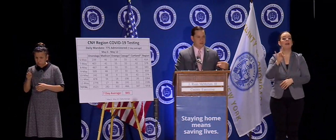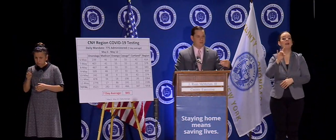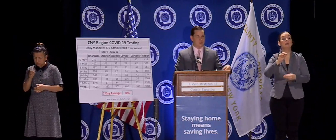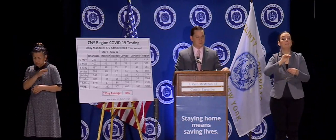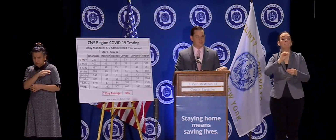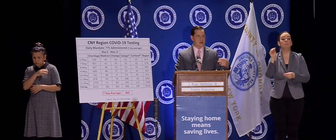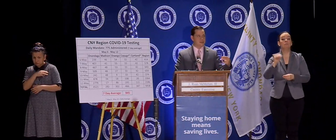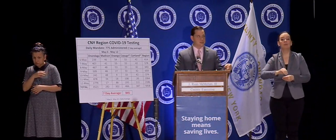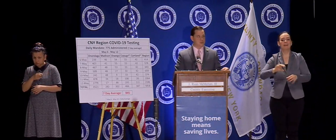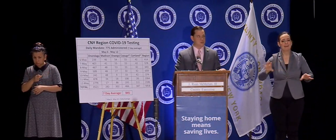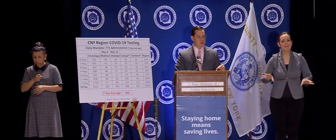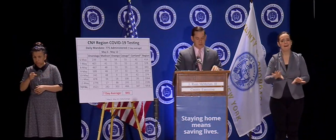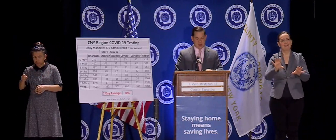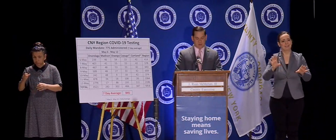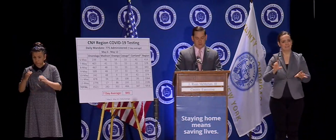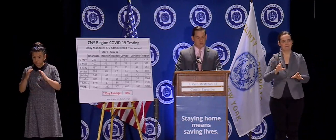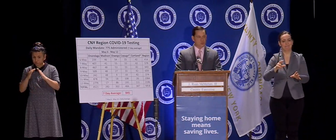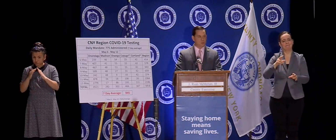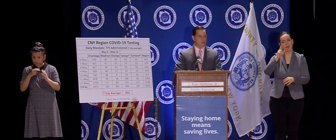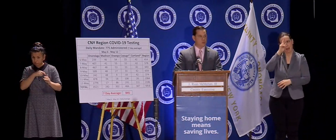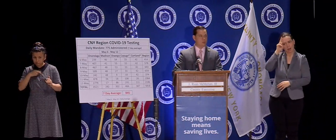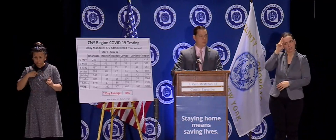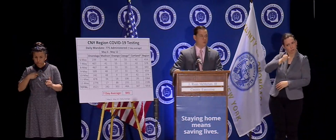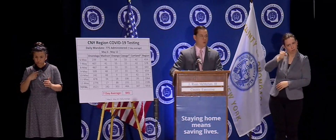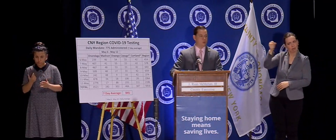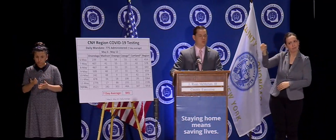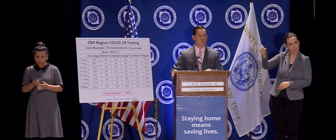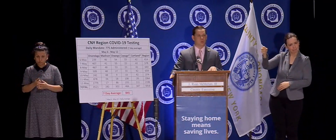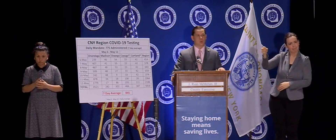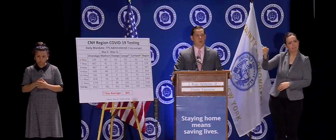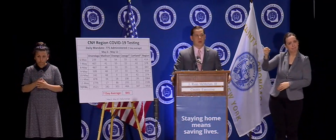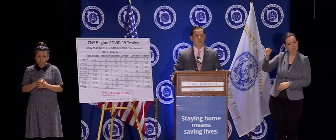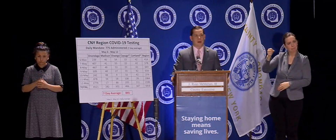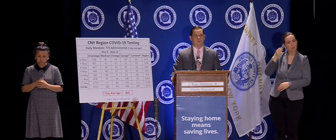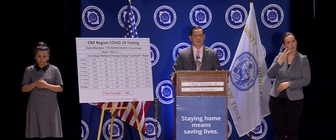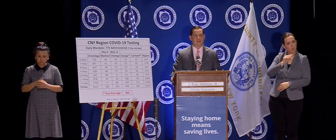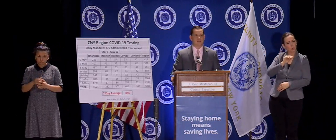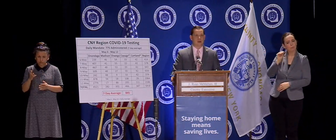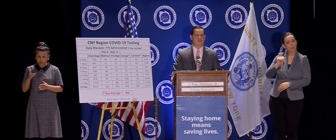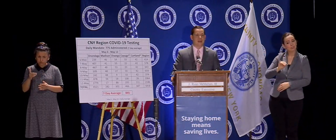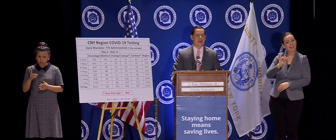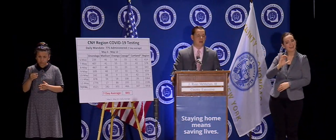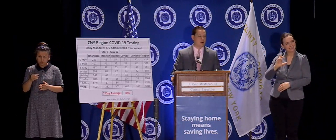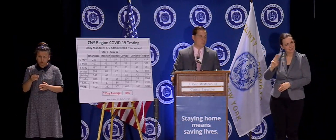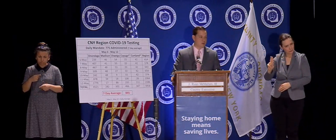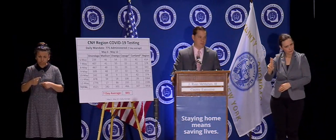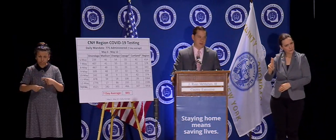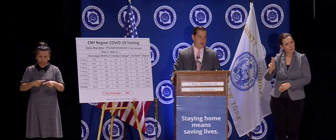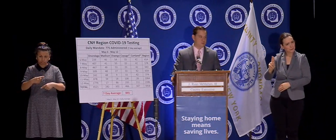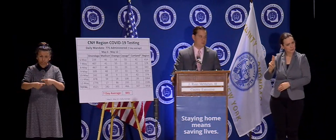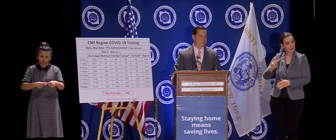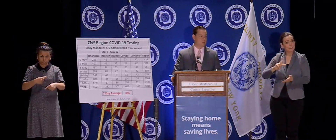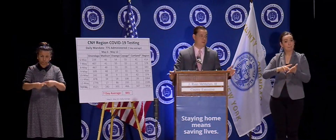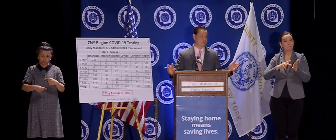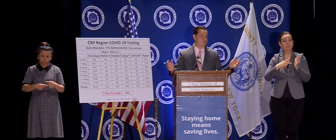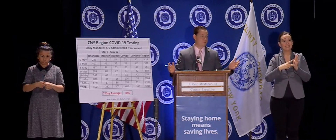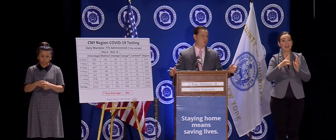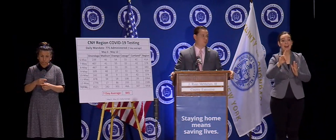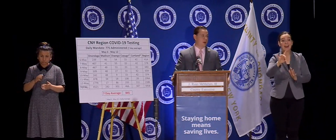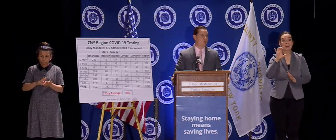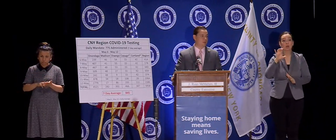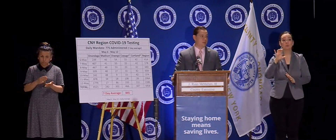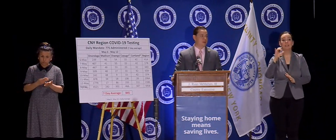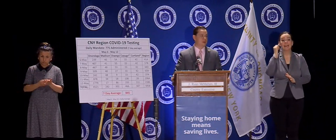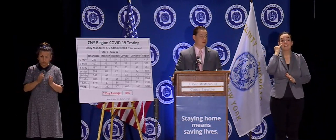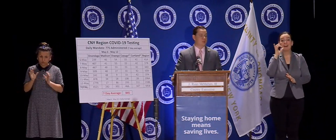2% of our active cases in ICUs. I would assume those numbers would hold true, and that means you would have 800 people in the hospital, right?